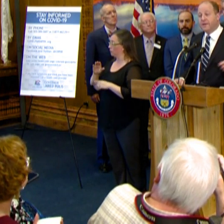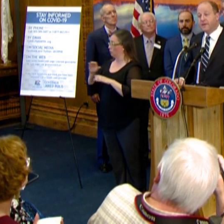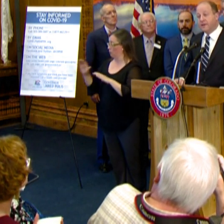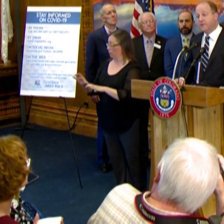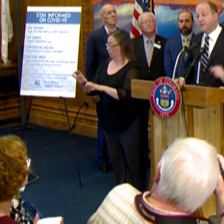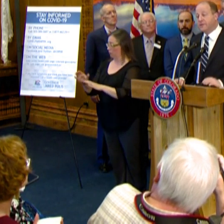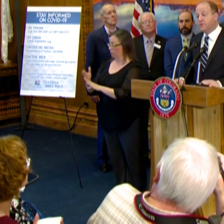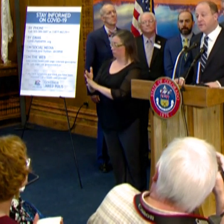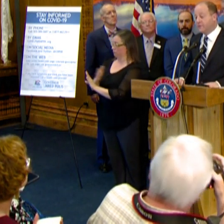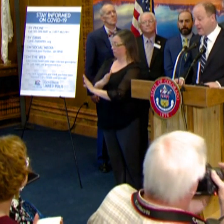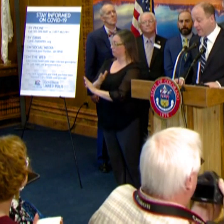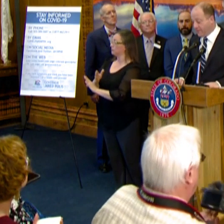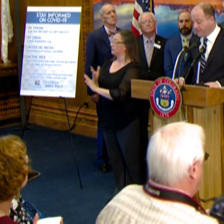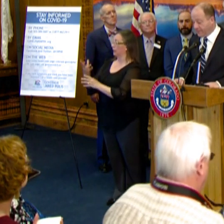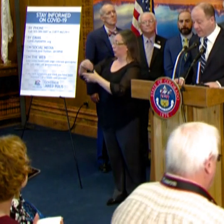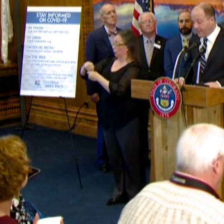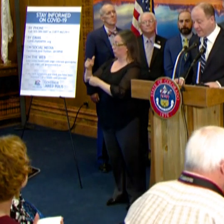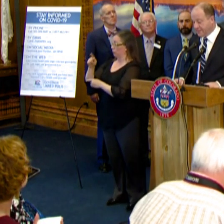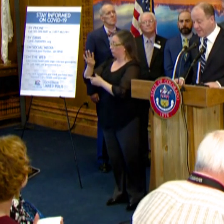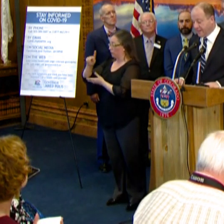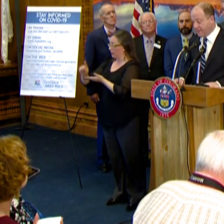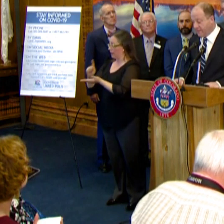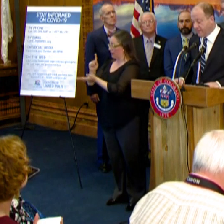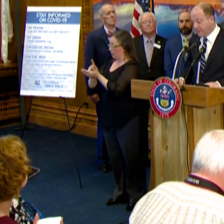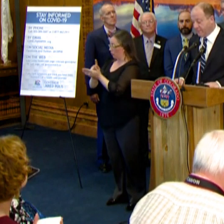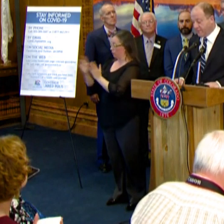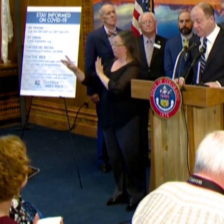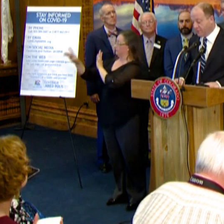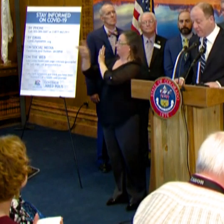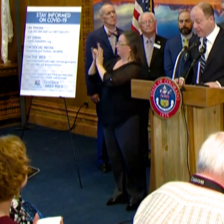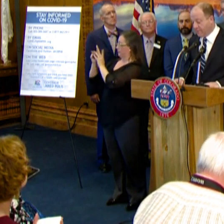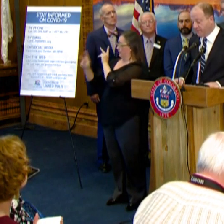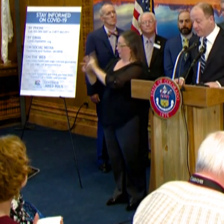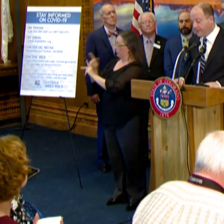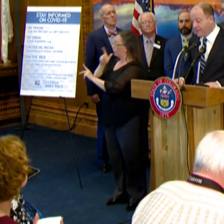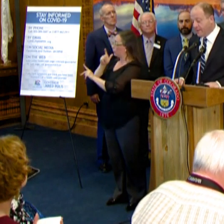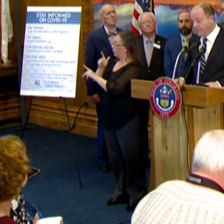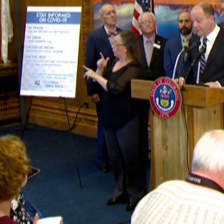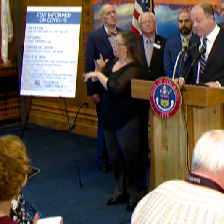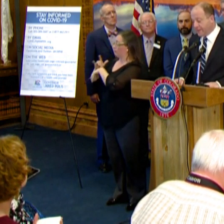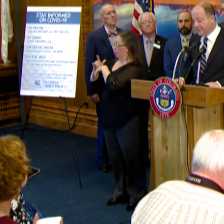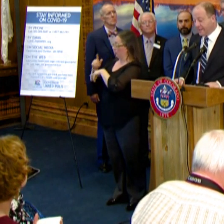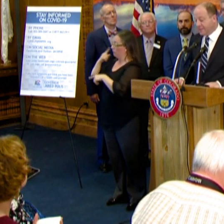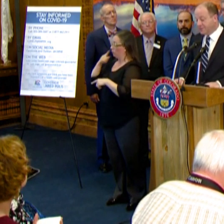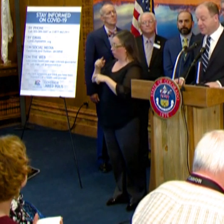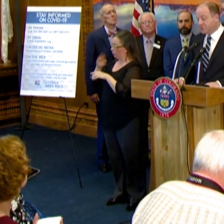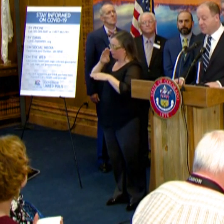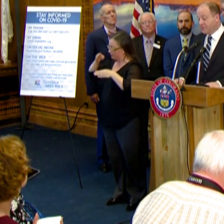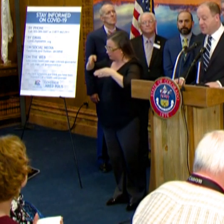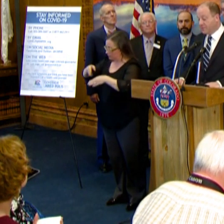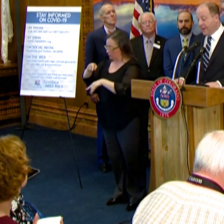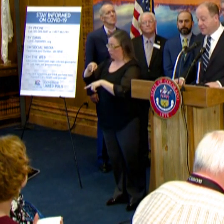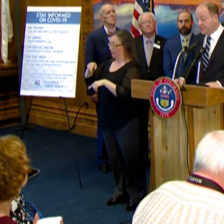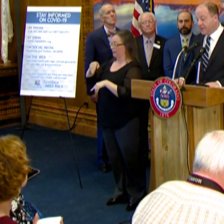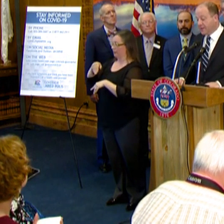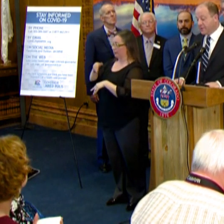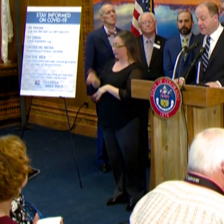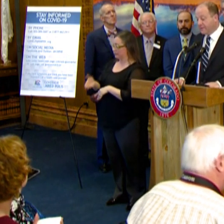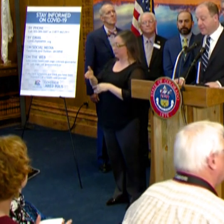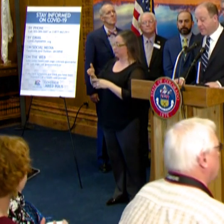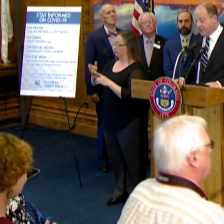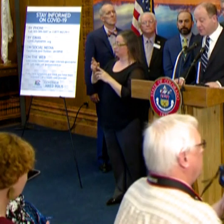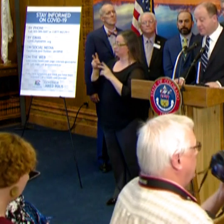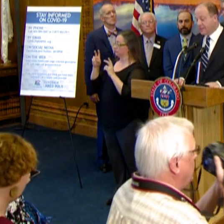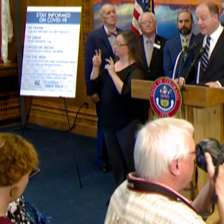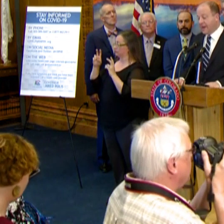So again, including 24-hour designated folks who are available. We've directed state agencies to review their plans for